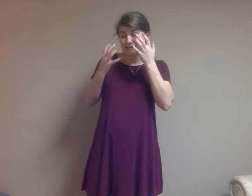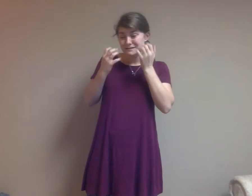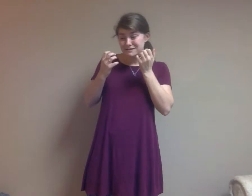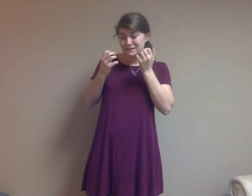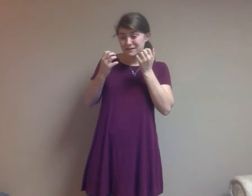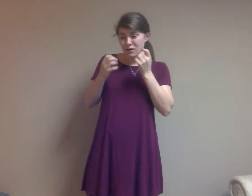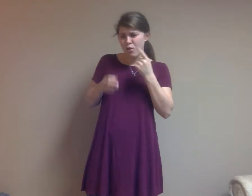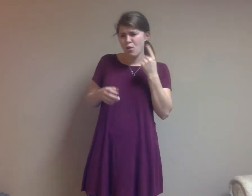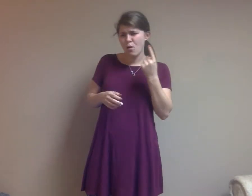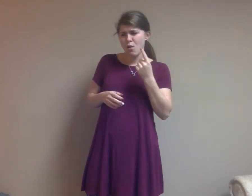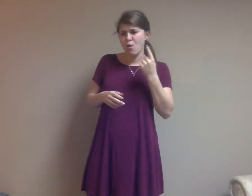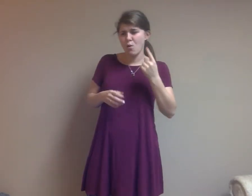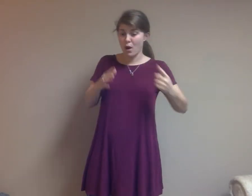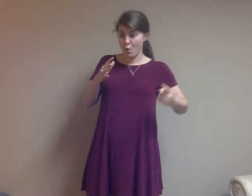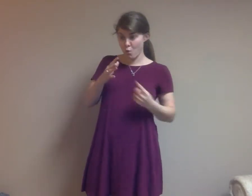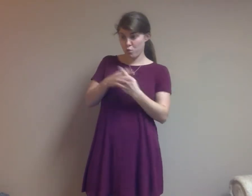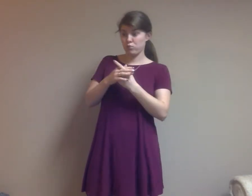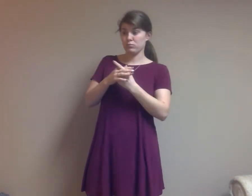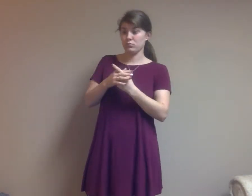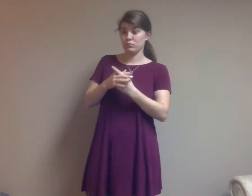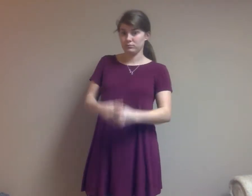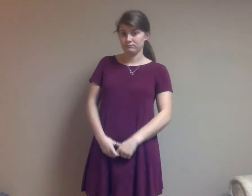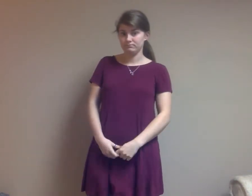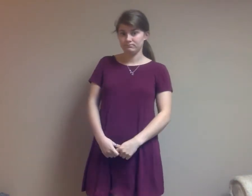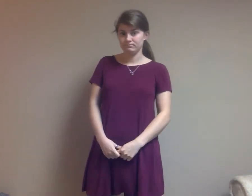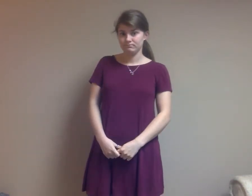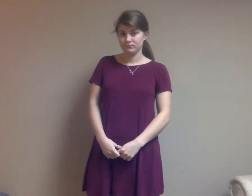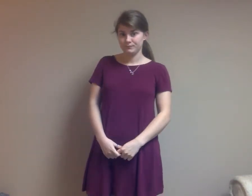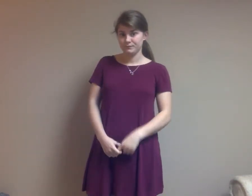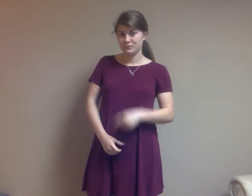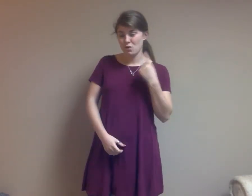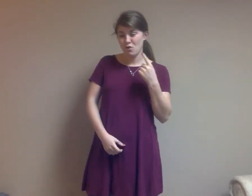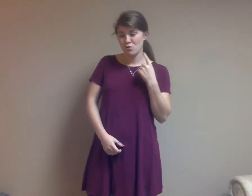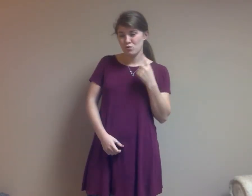know, that's going to be an issue for somebody at some point.